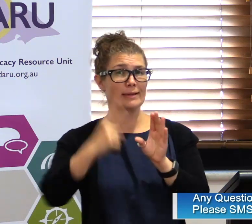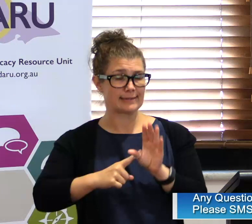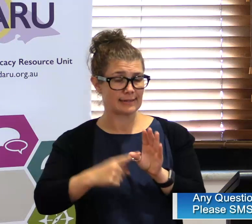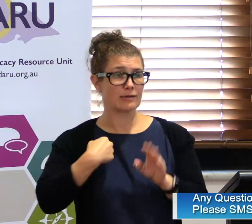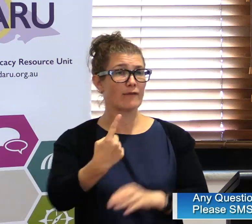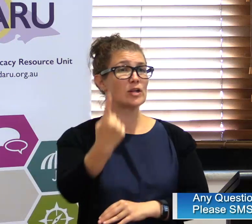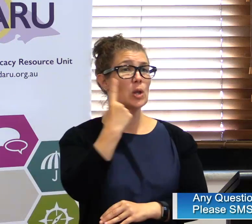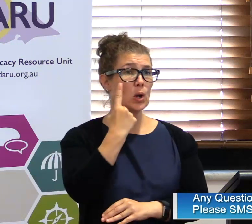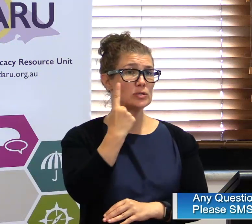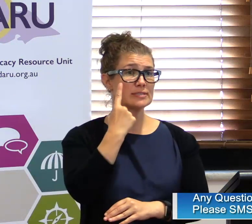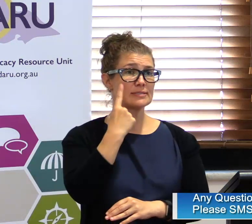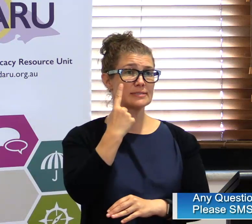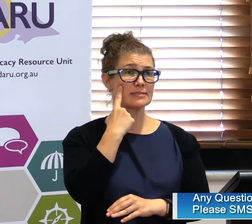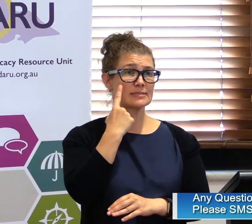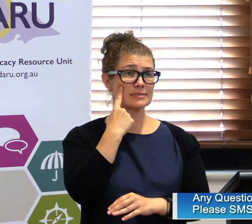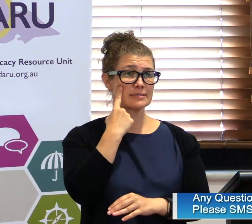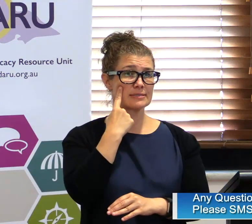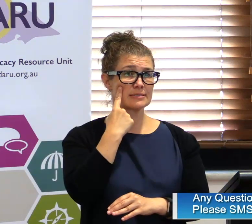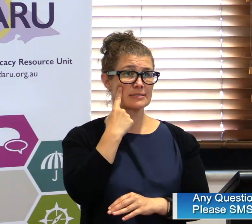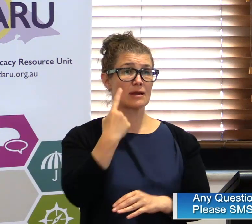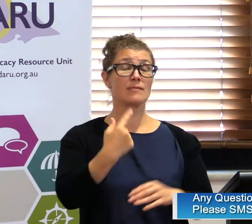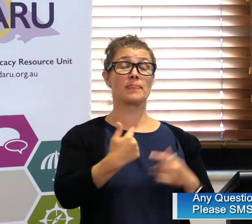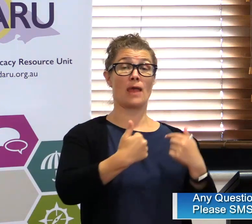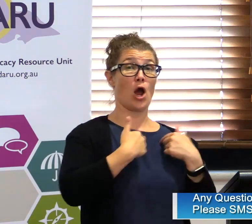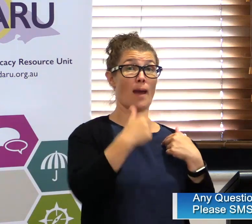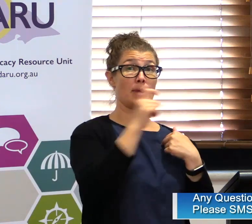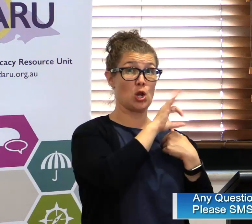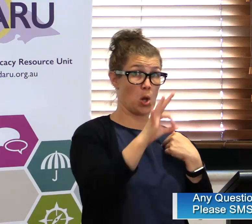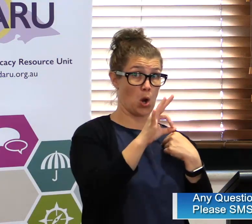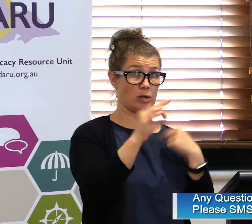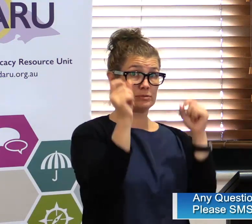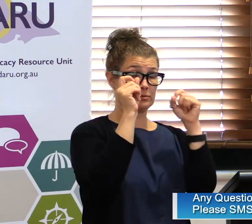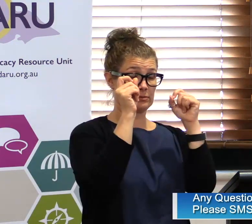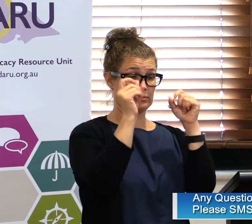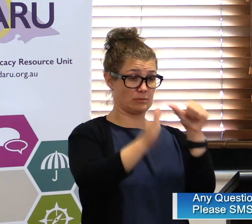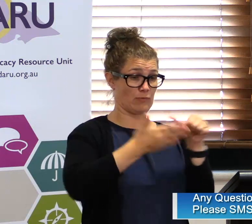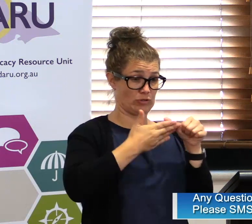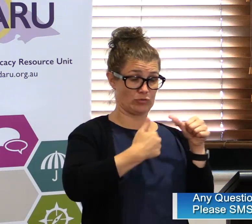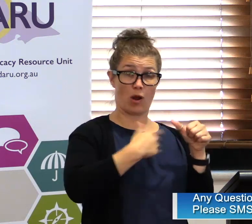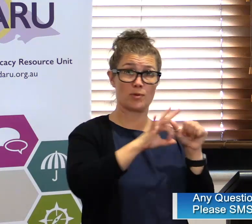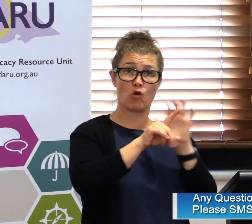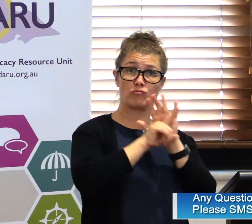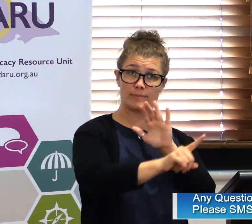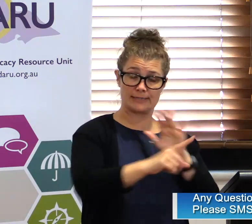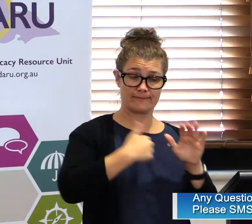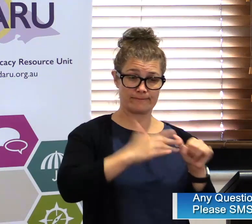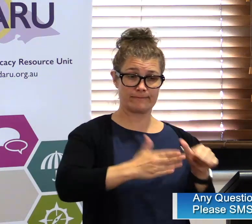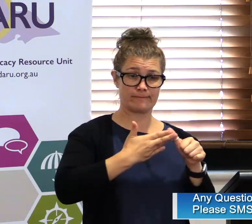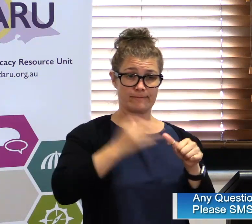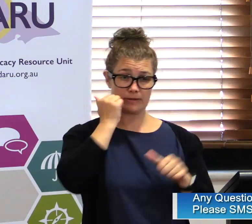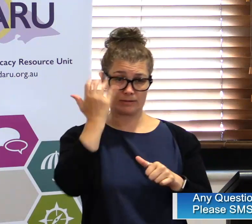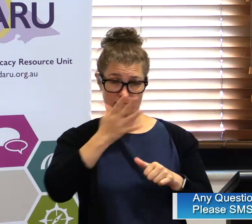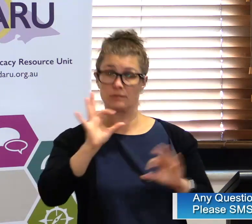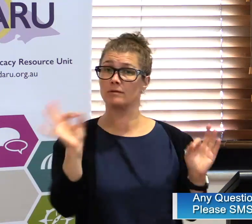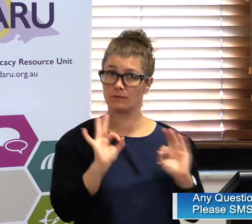noticed and what I'm extremely aware of is that I'm not Aboriginal myself.